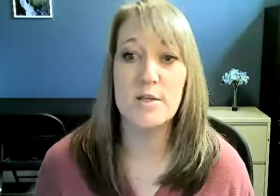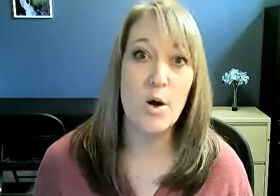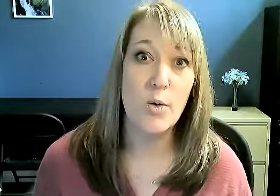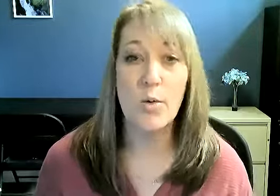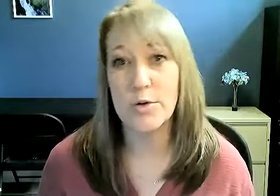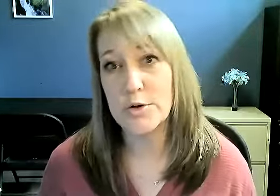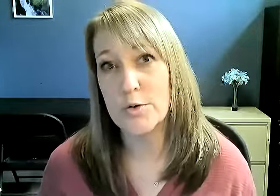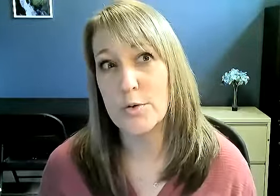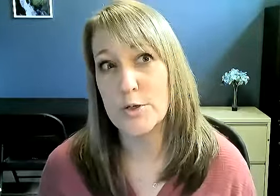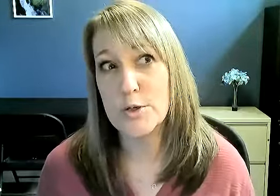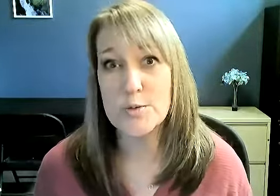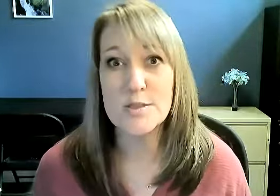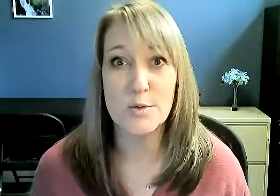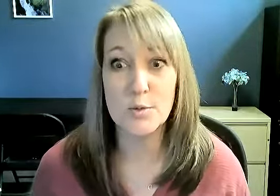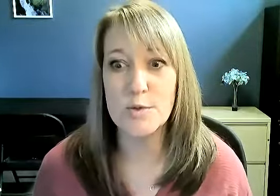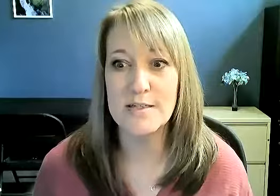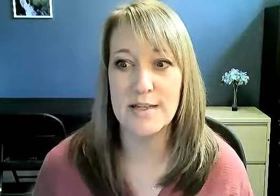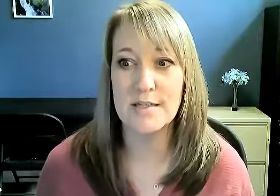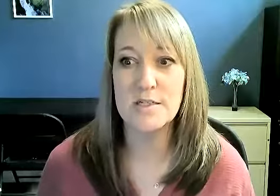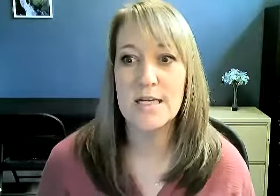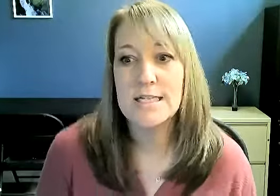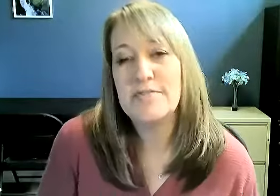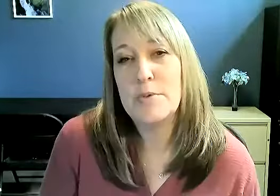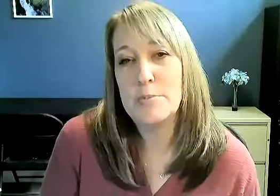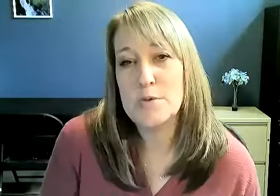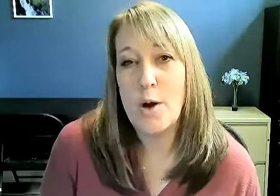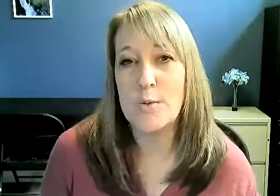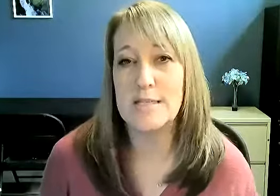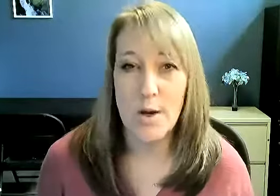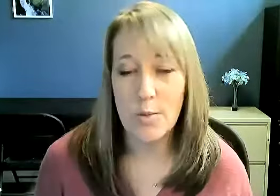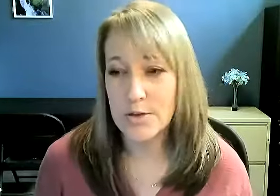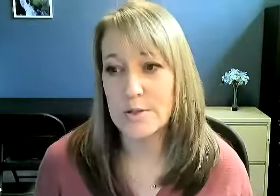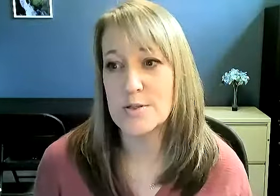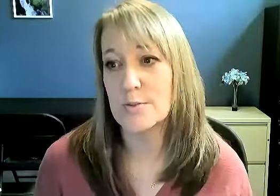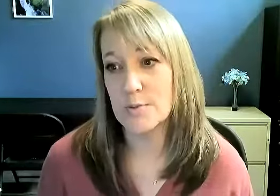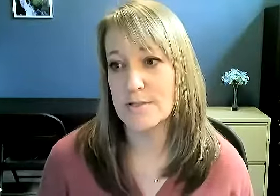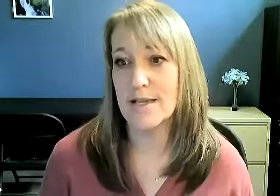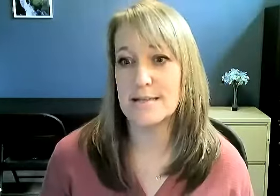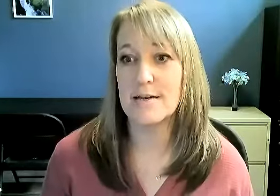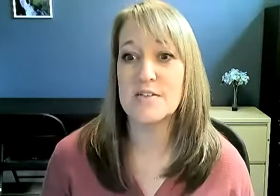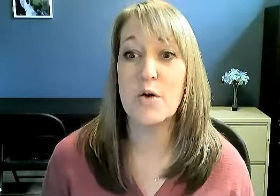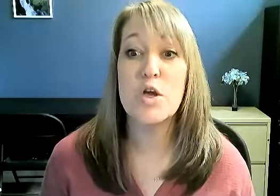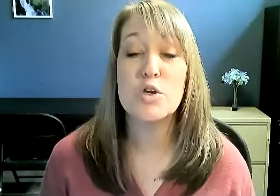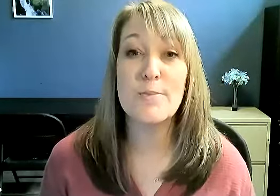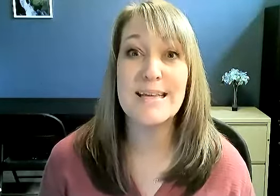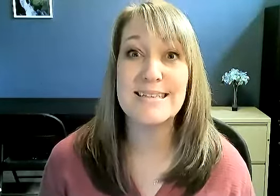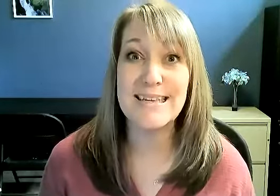know or use the rules of English, deaf people don't always know or use the rules of ASL. So you may see